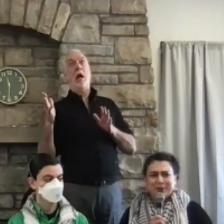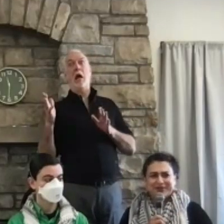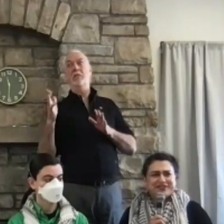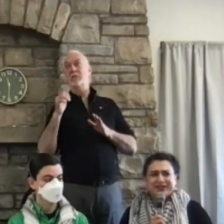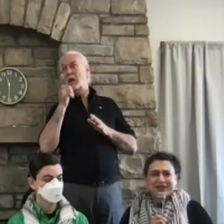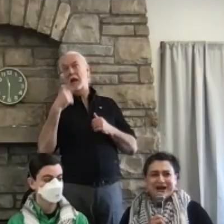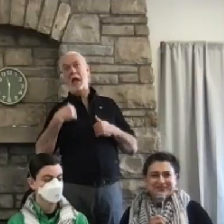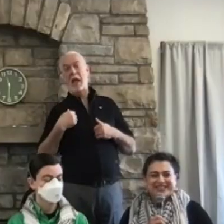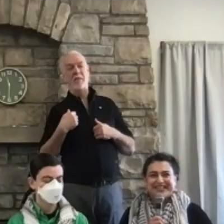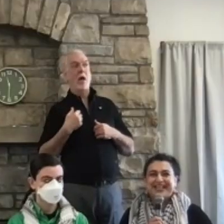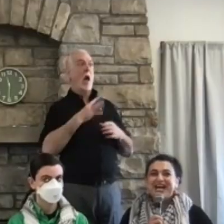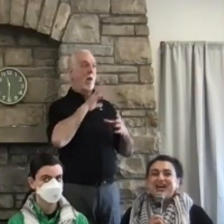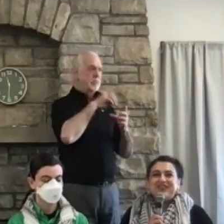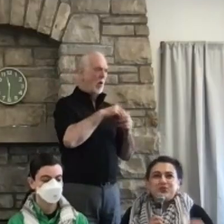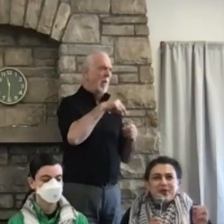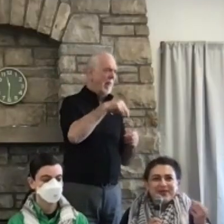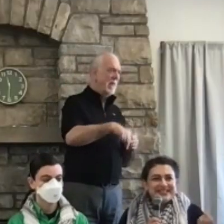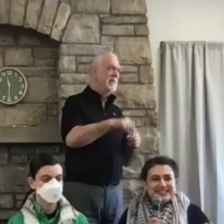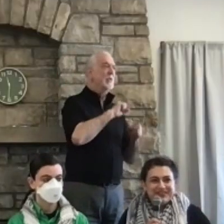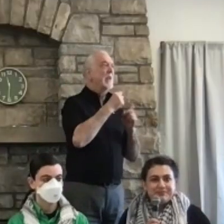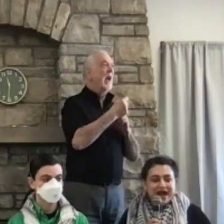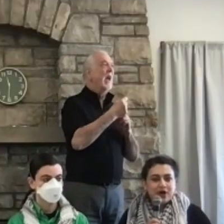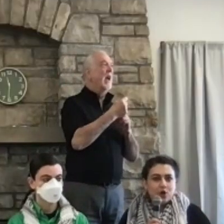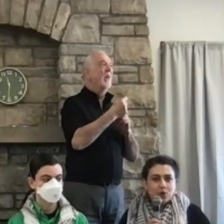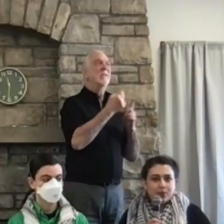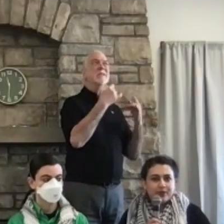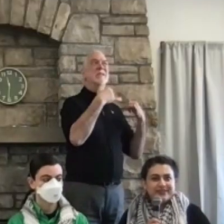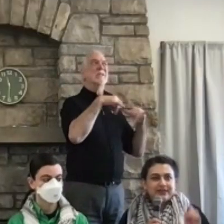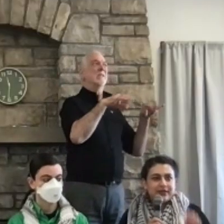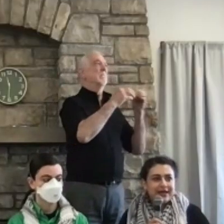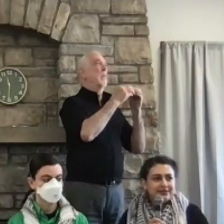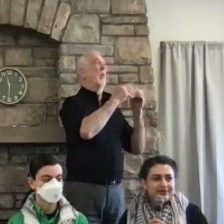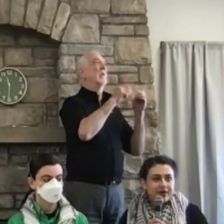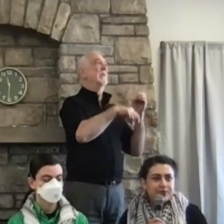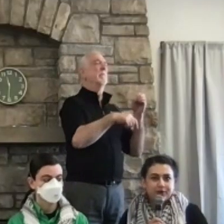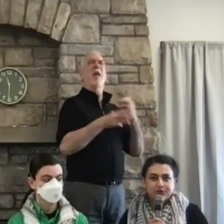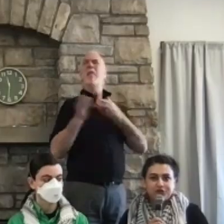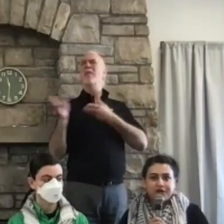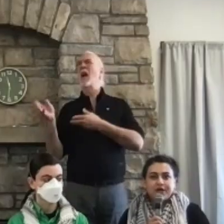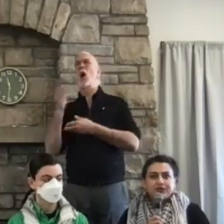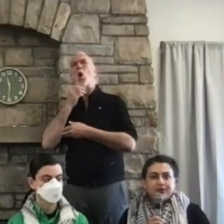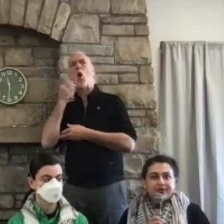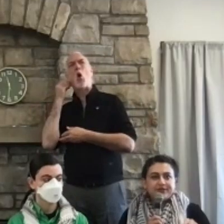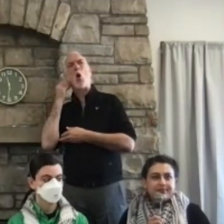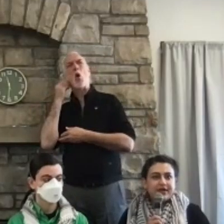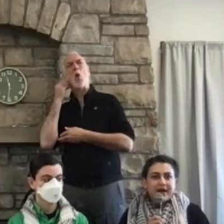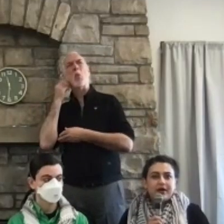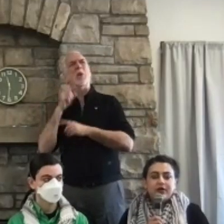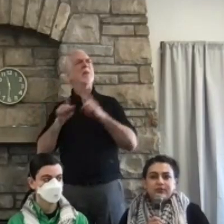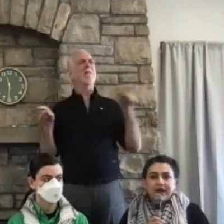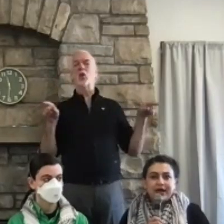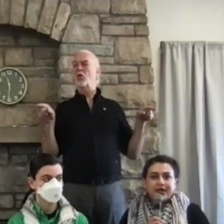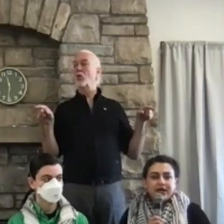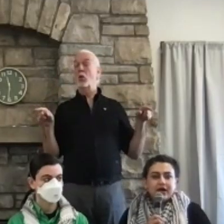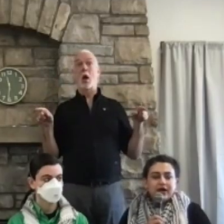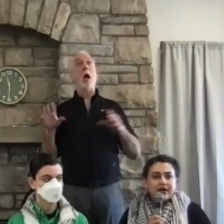like, oh, whoa, there's still a lot missing. But what was it different back home? It was the collective approach. So if somebody back